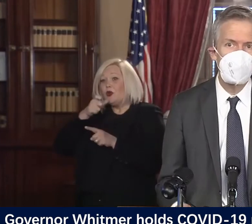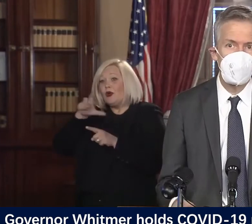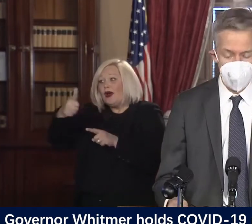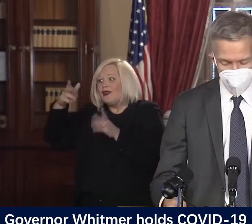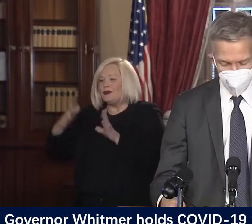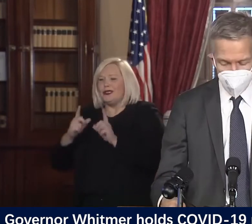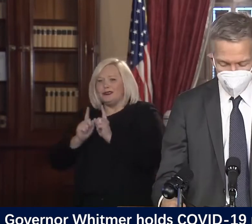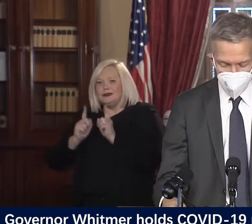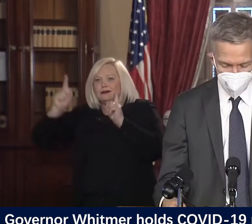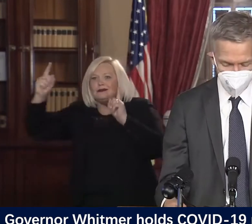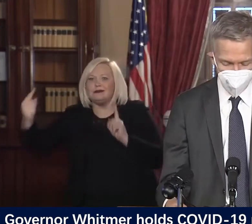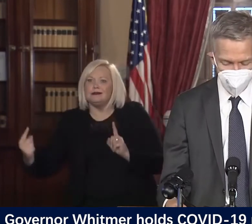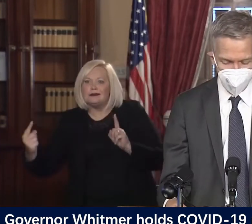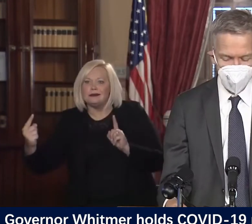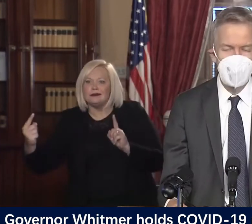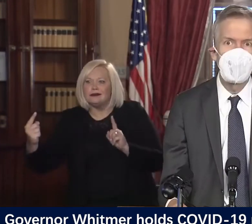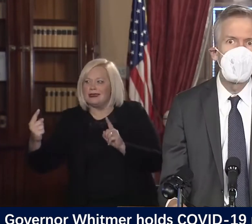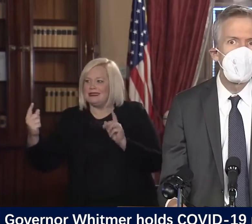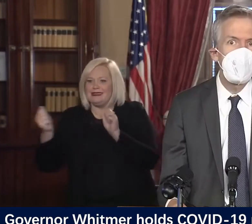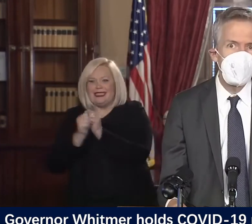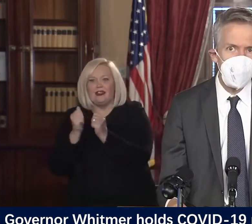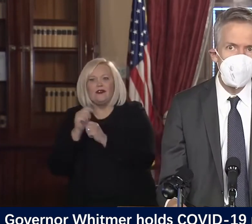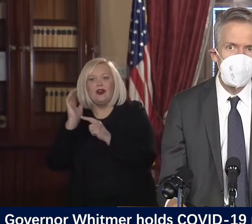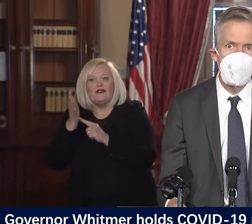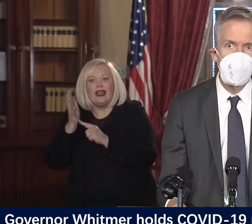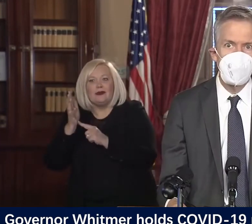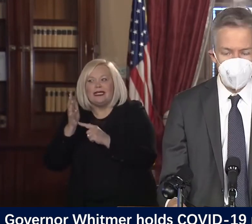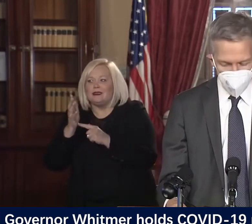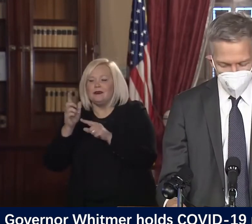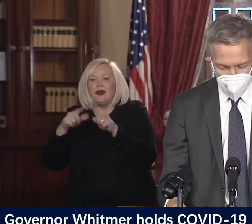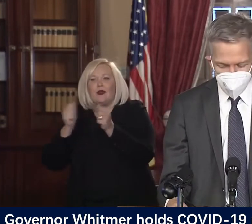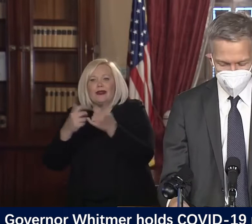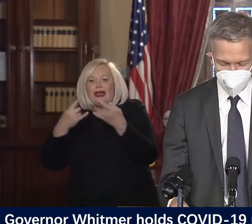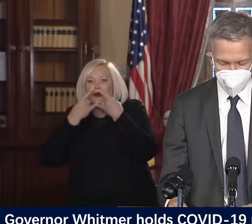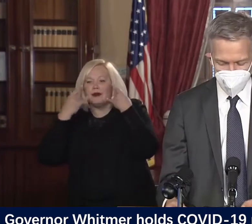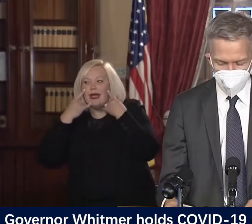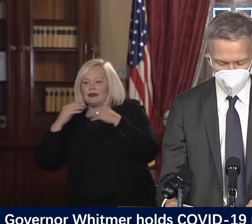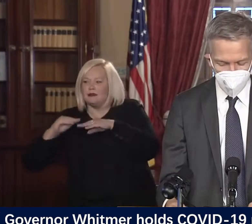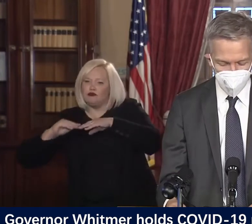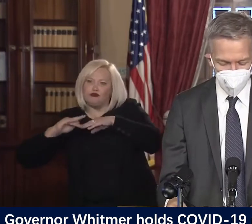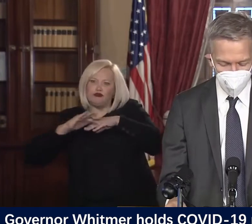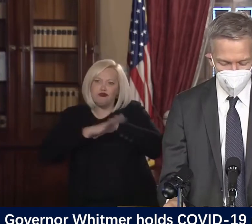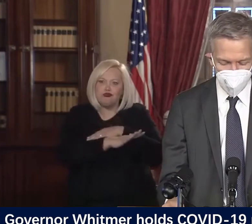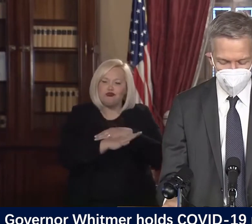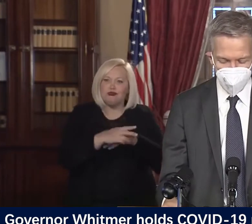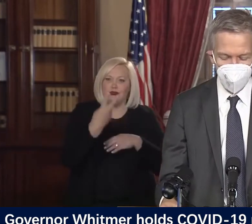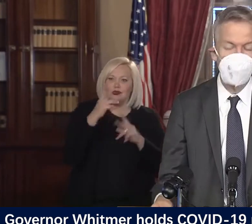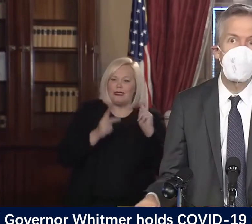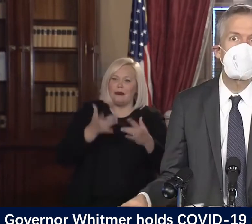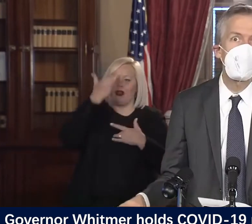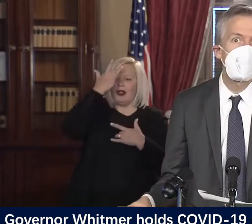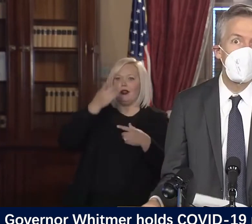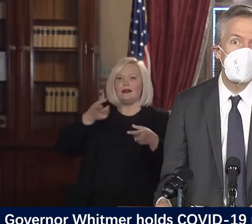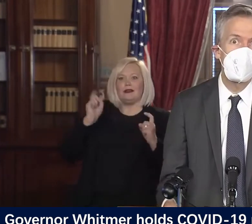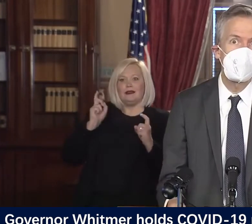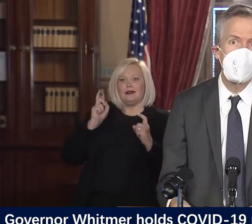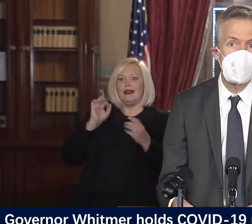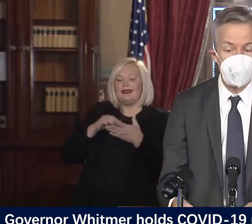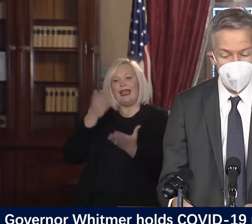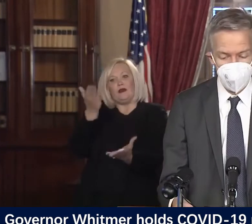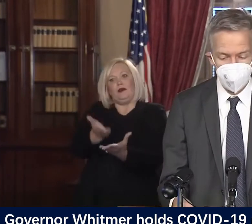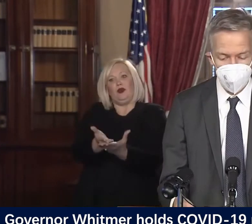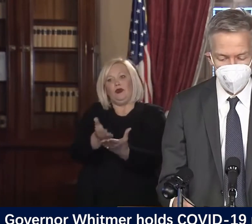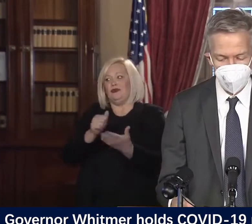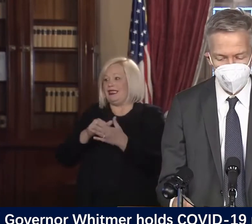one case for just 5 minutes. That finding mirrors a raft of studies finding a correlation between restaurant traffic